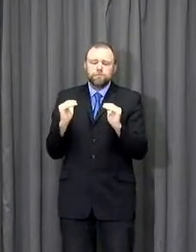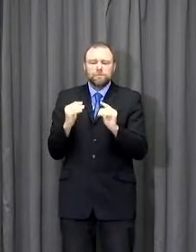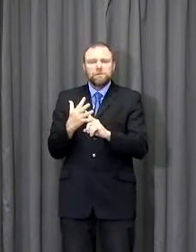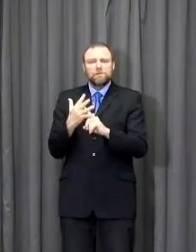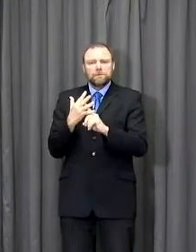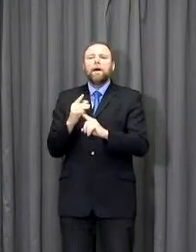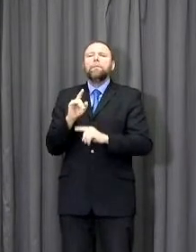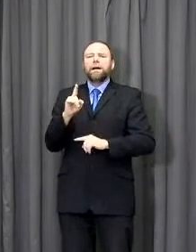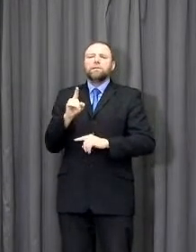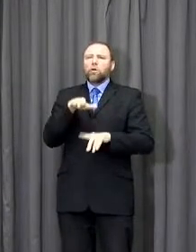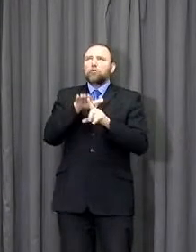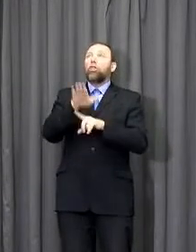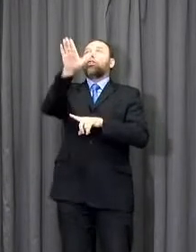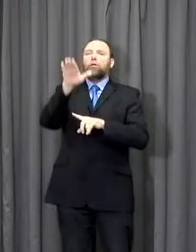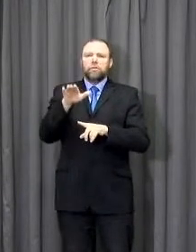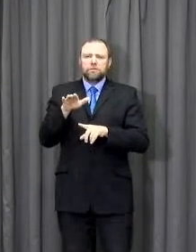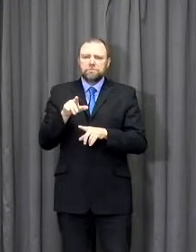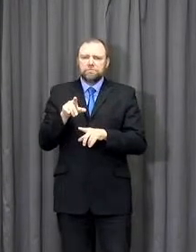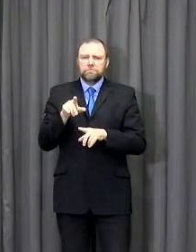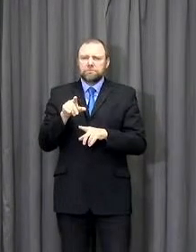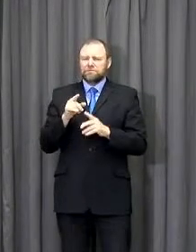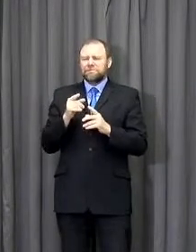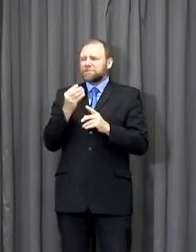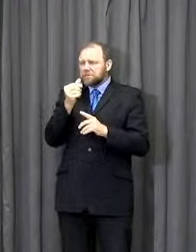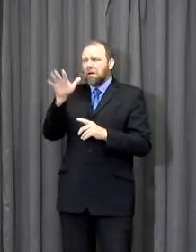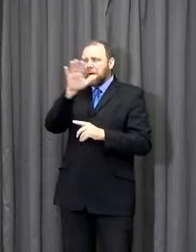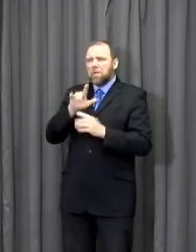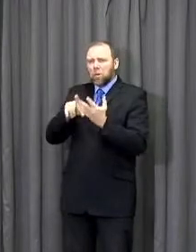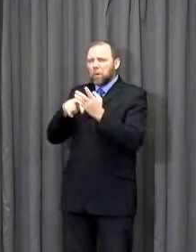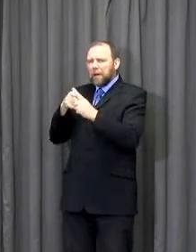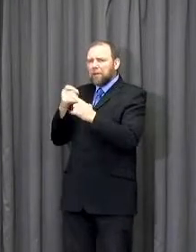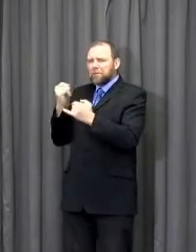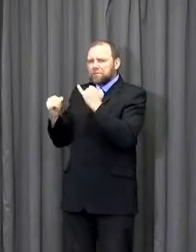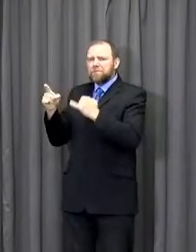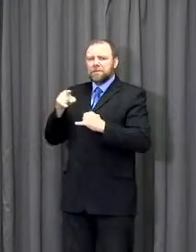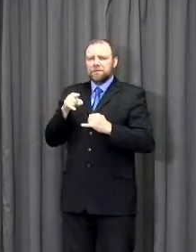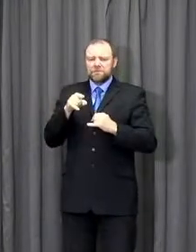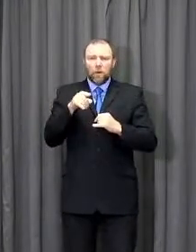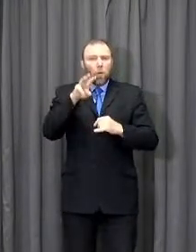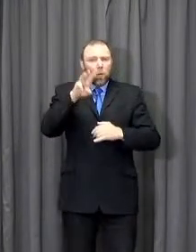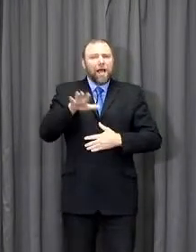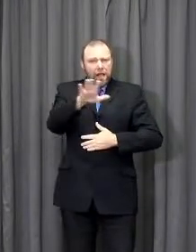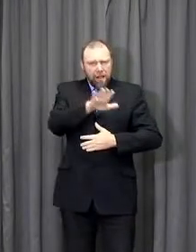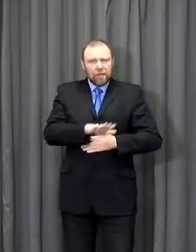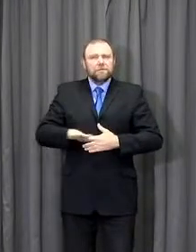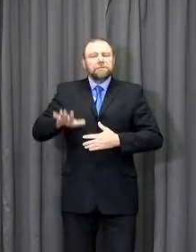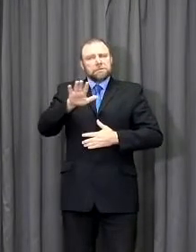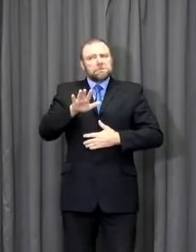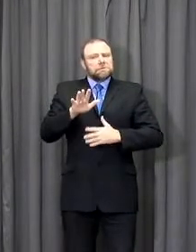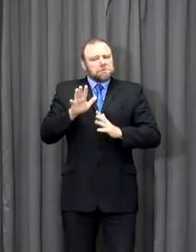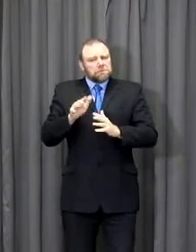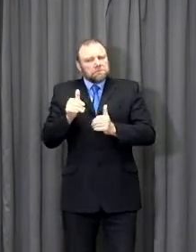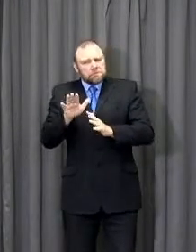the UK, and that again is good news. That's not to say that the NHS isn't very, very busy. It clearly is.